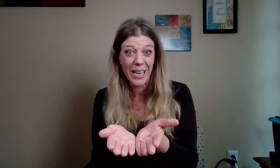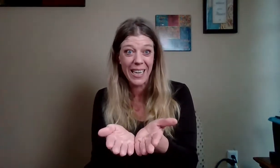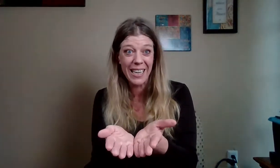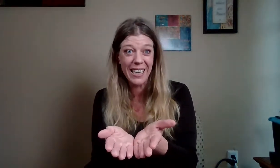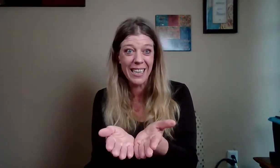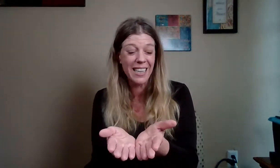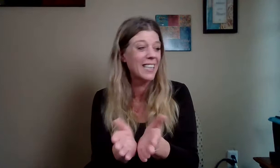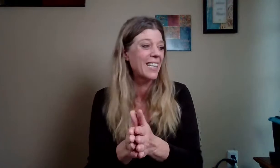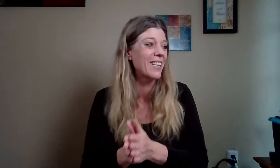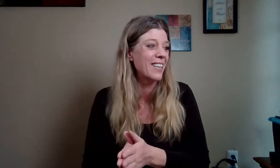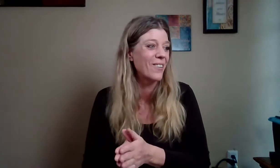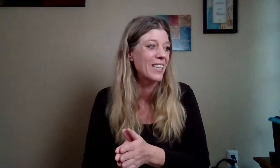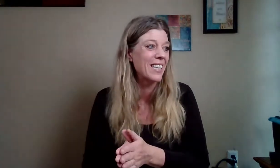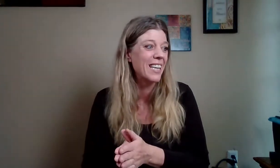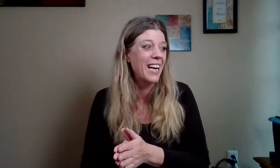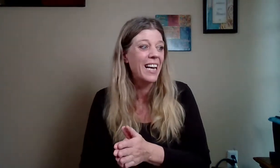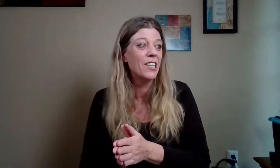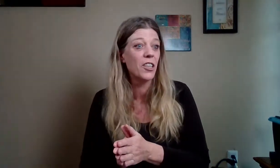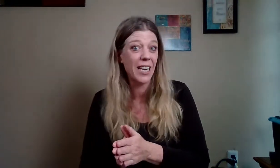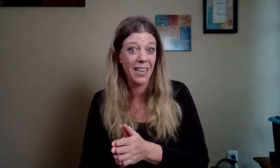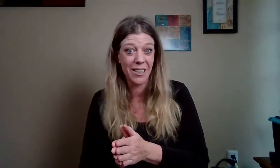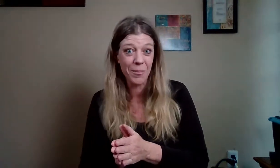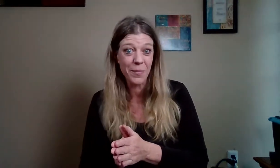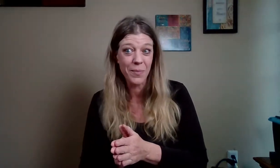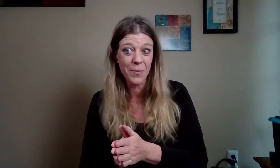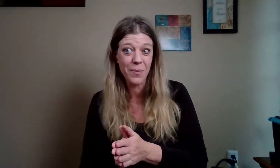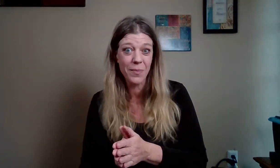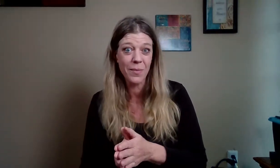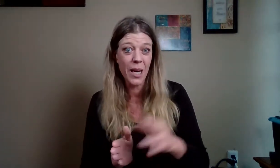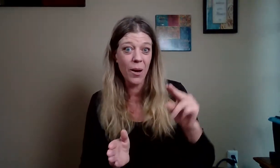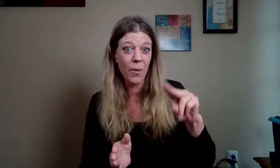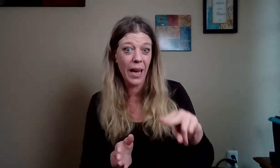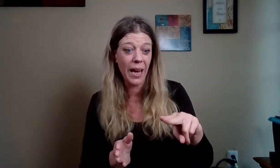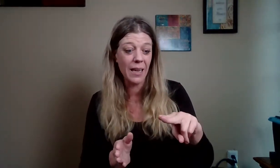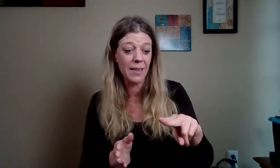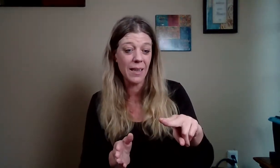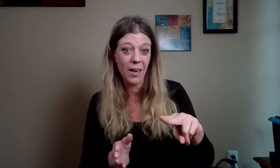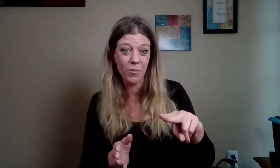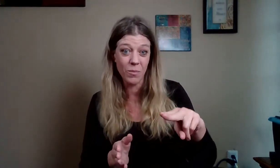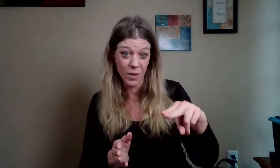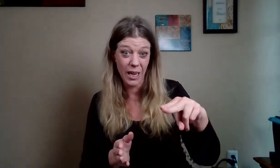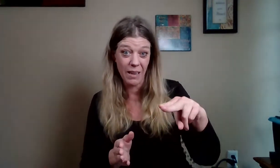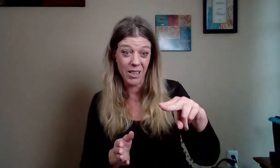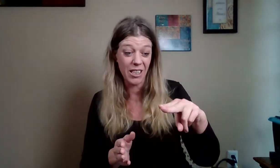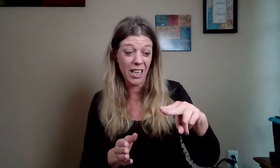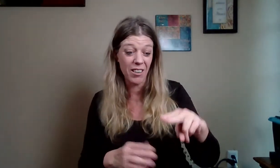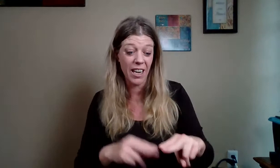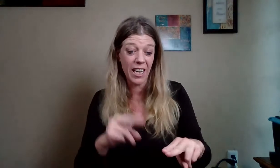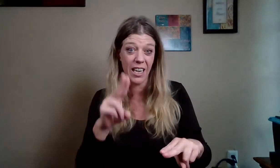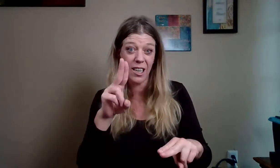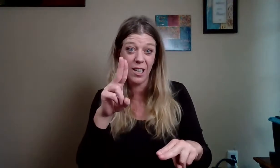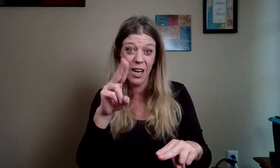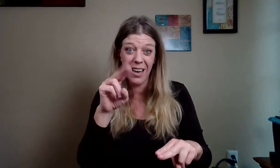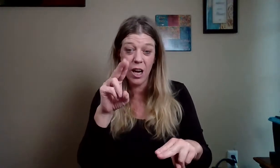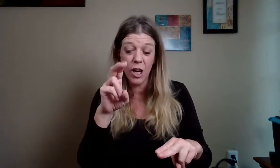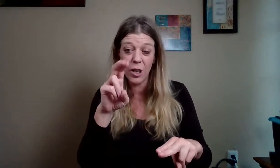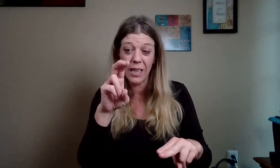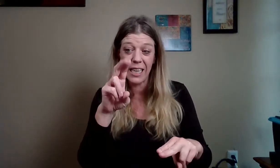Book. Good. Chair. Okay, so you have your chair right here, your